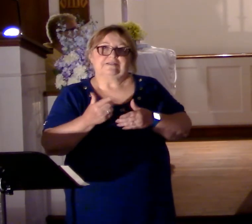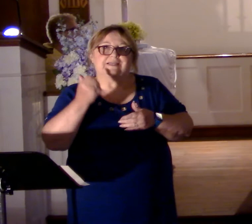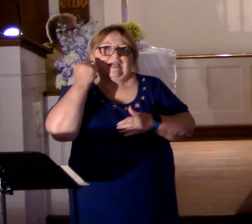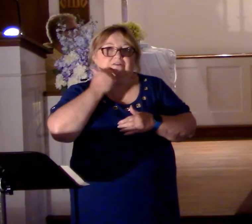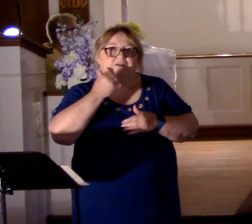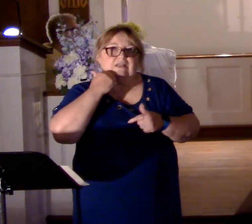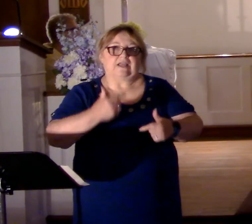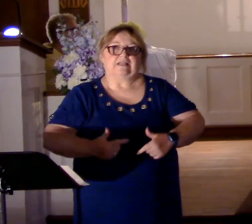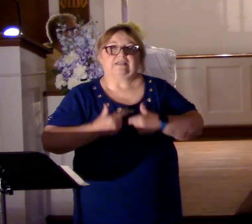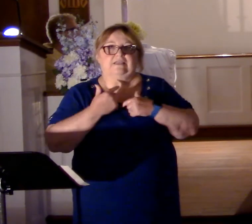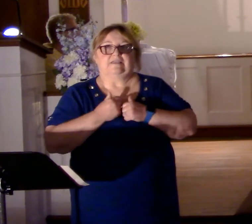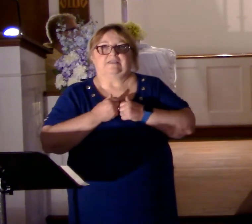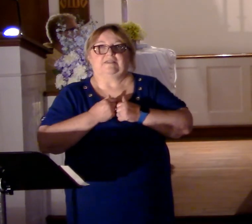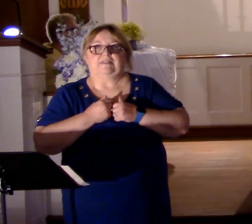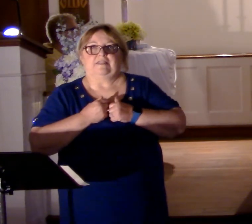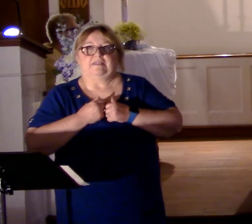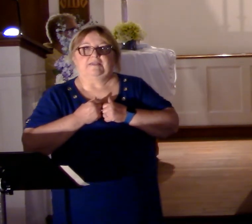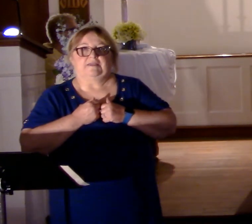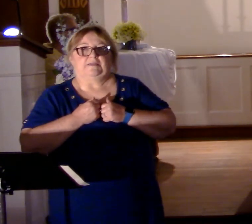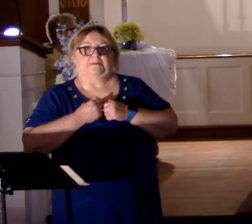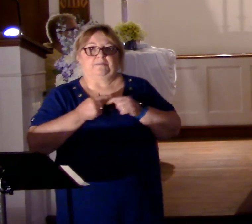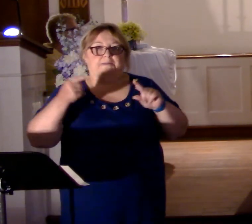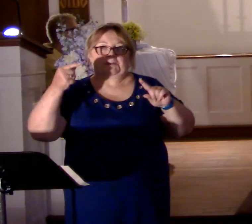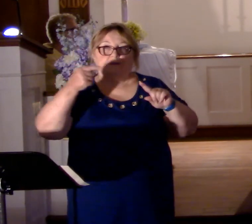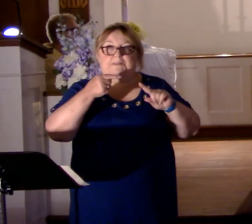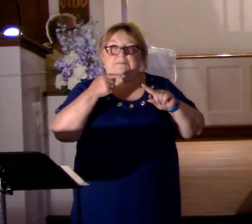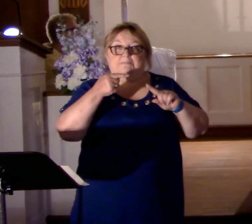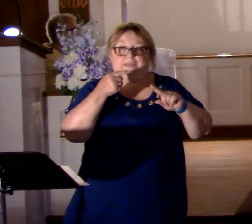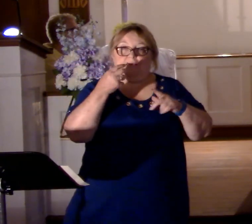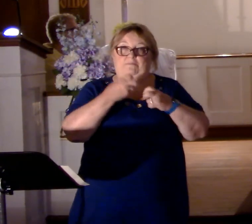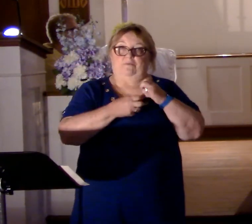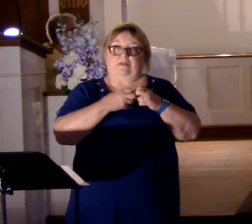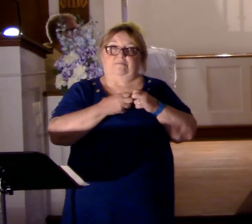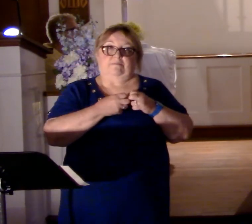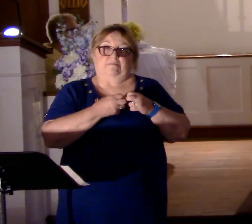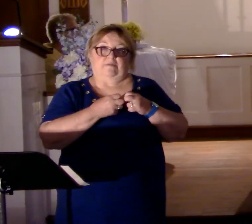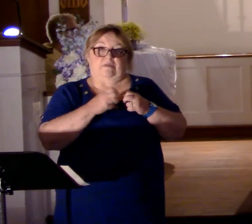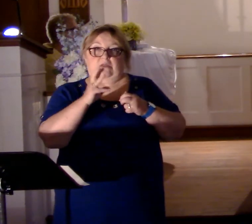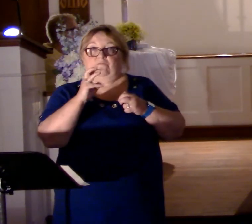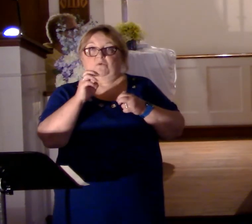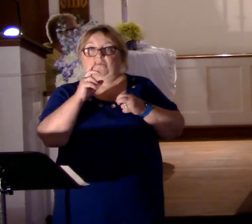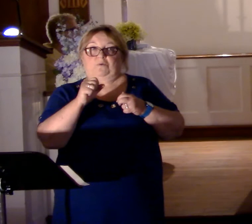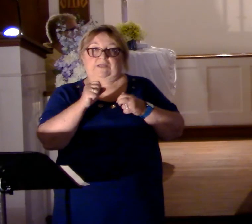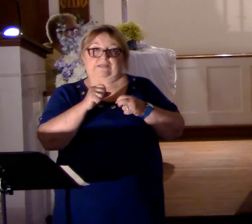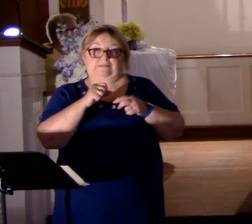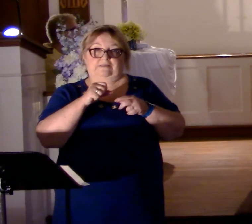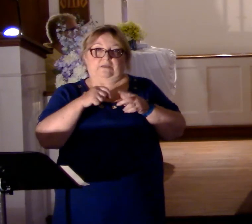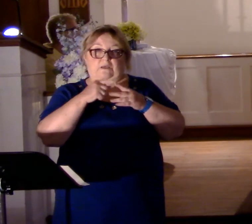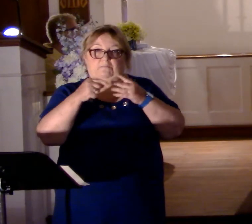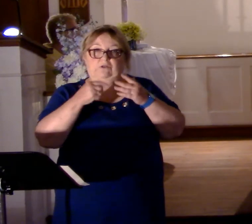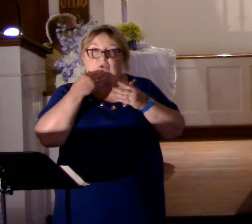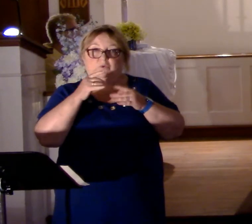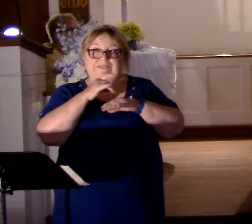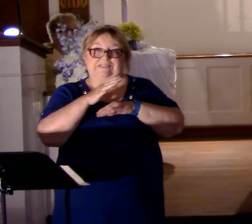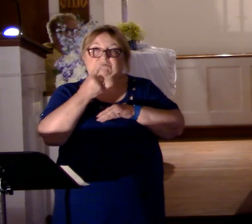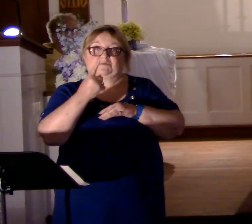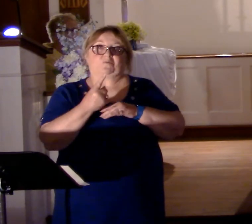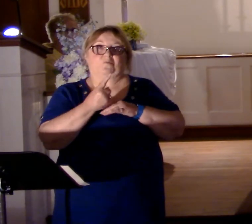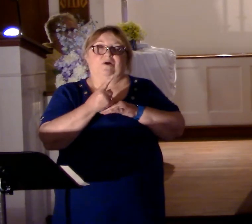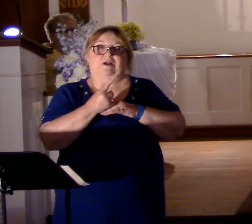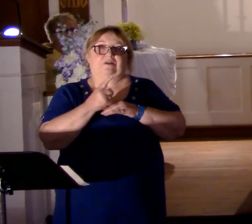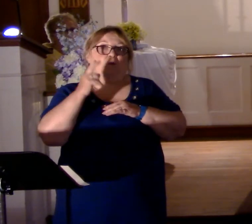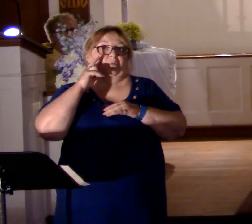live. The main problem of the weeds among the good seed was one of